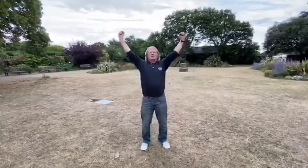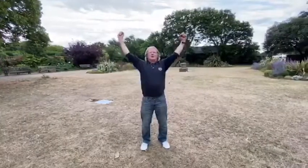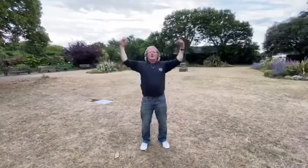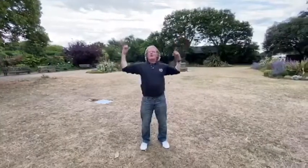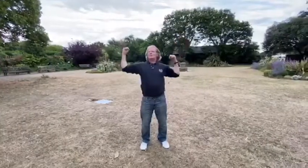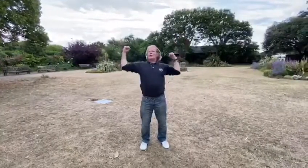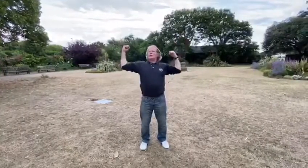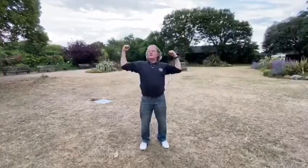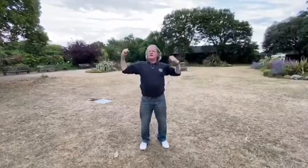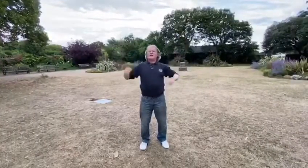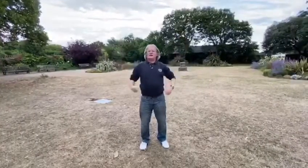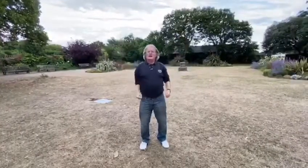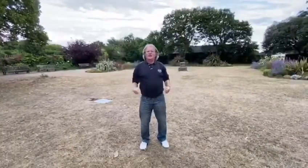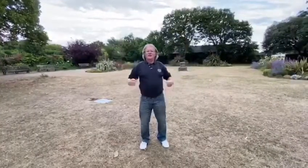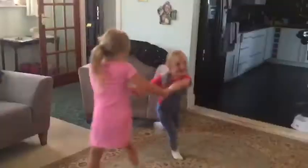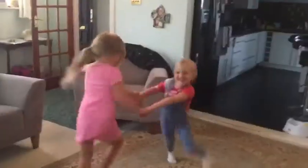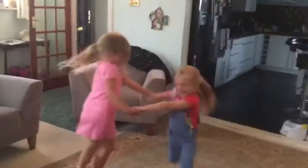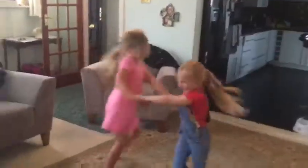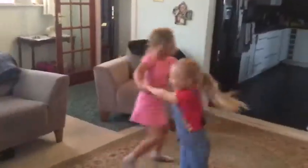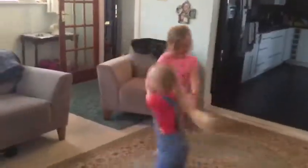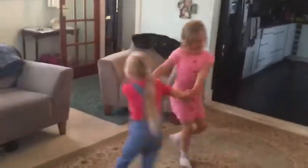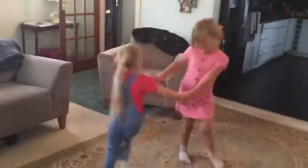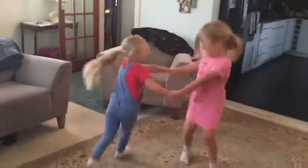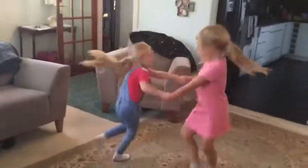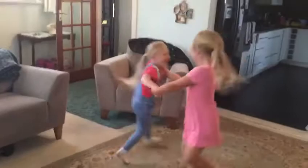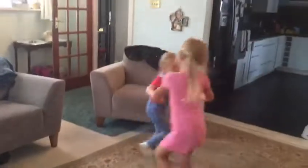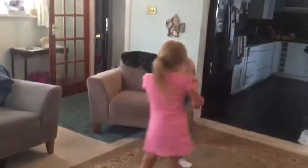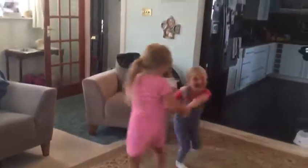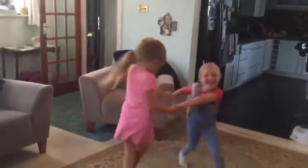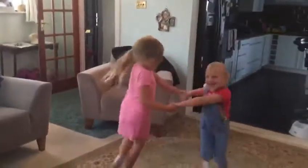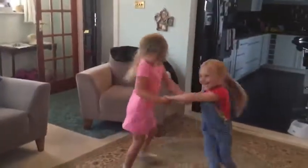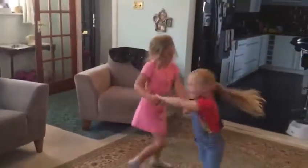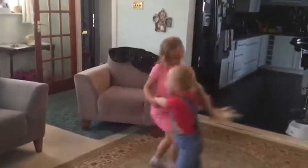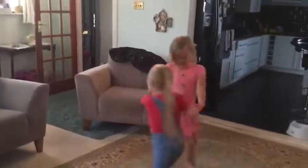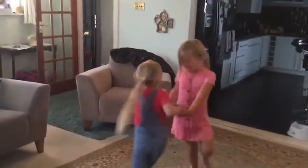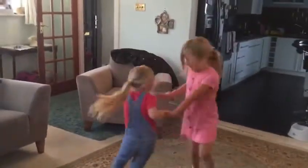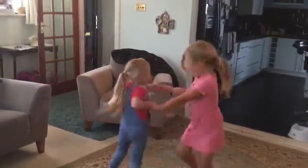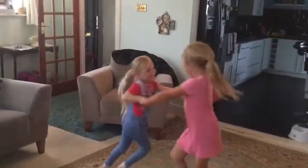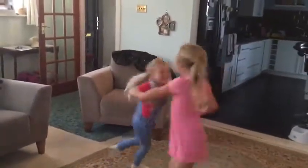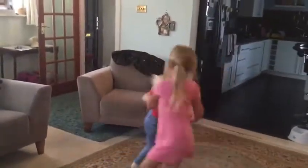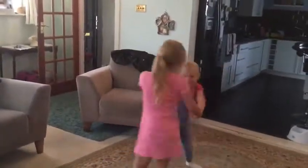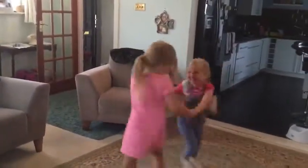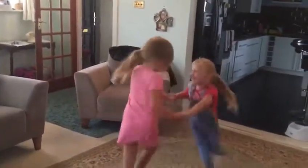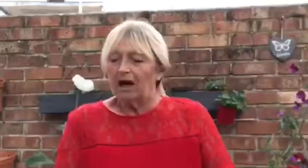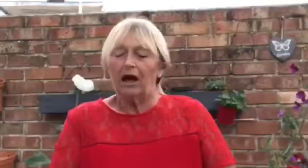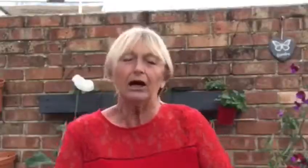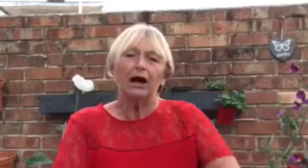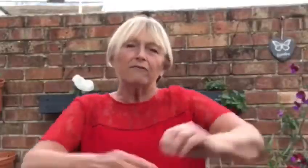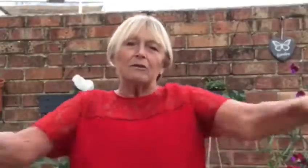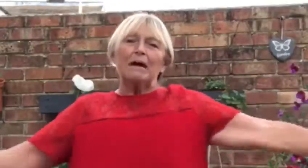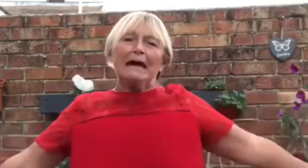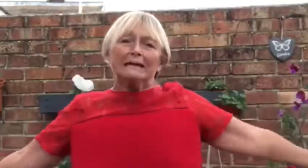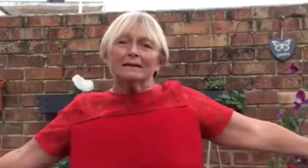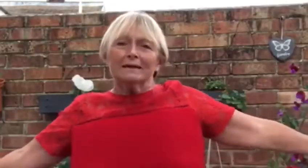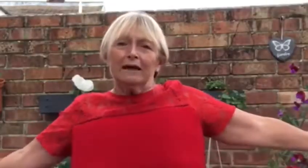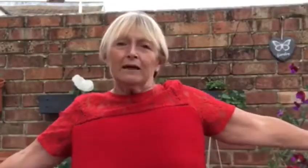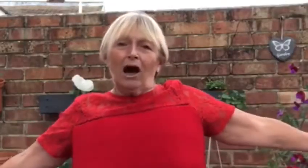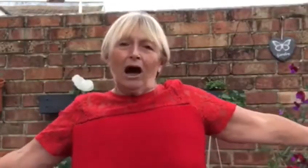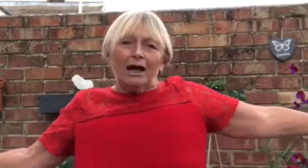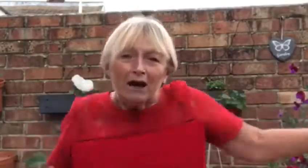-ha He is the god of the big, god